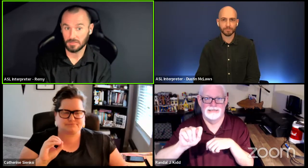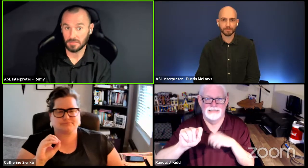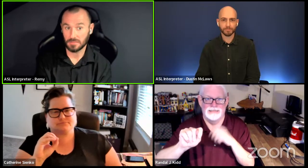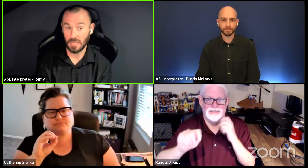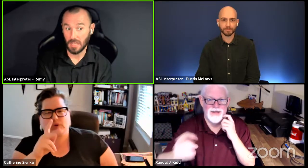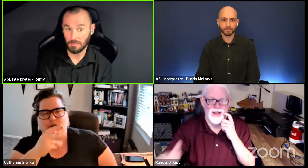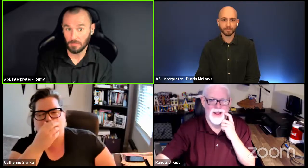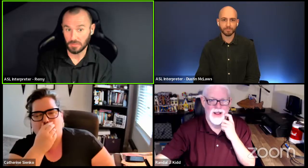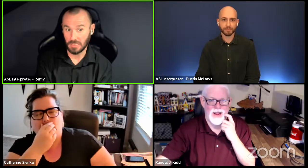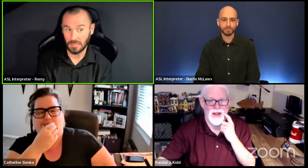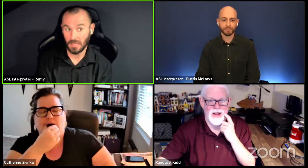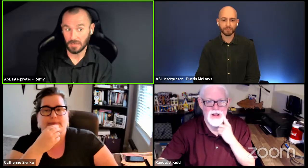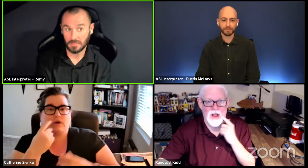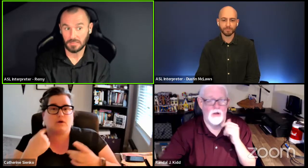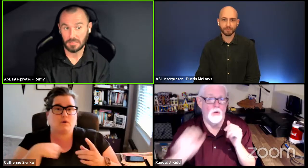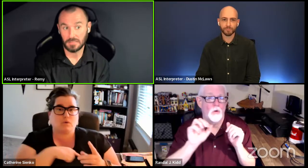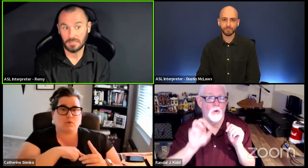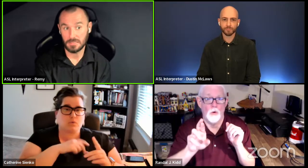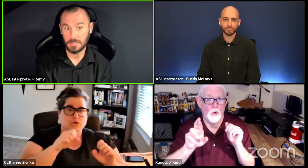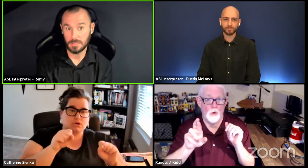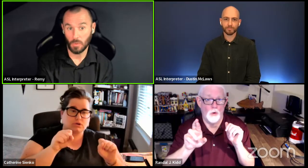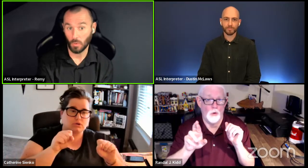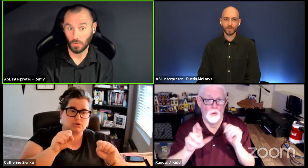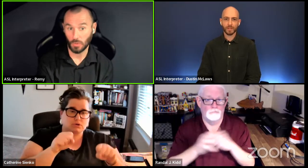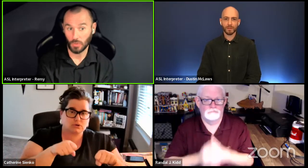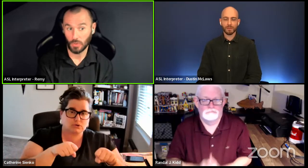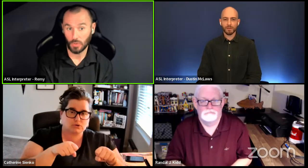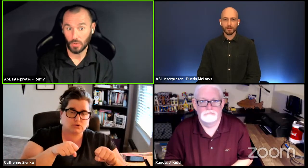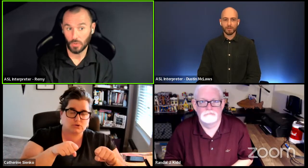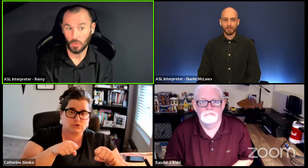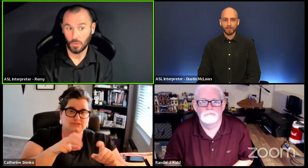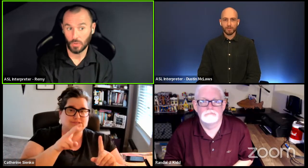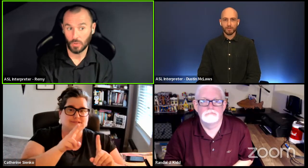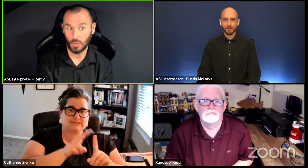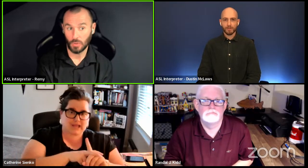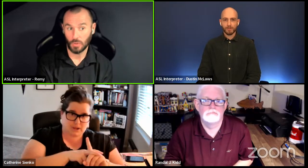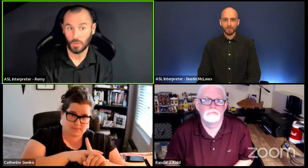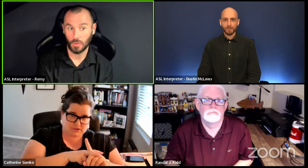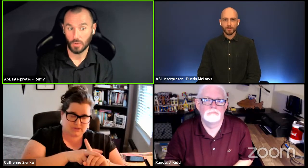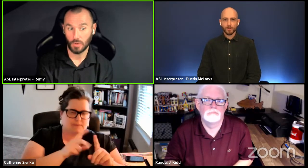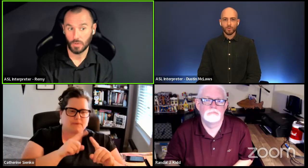determined time or date yet? Or